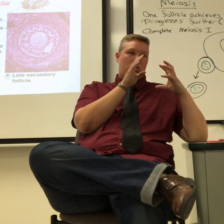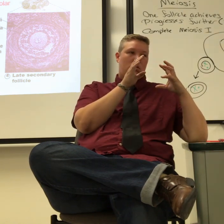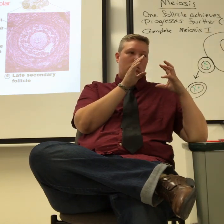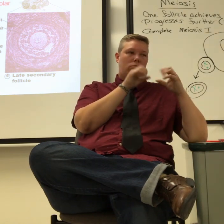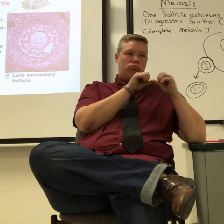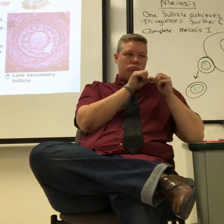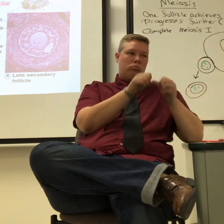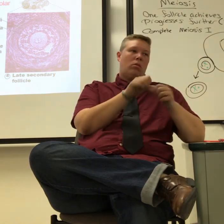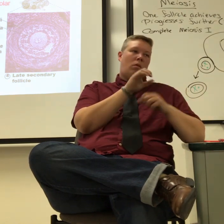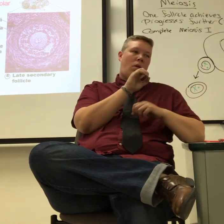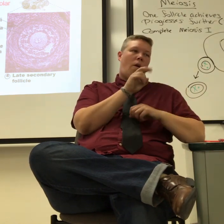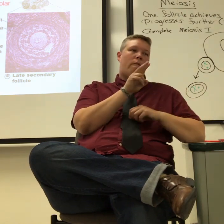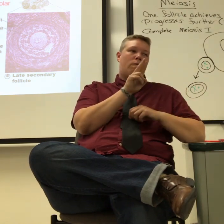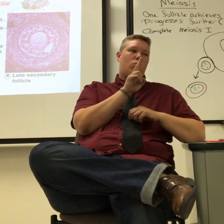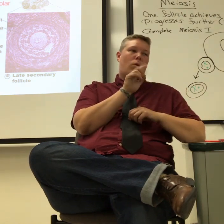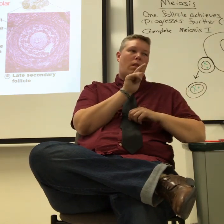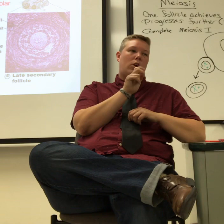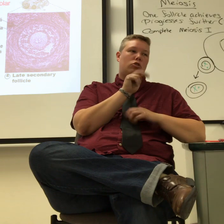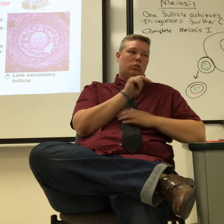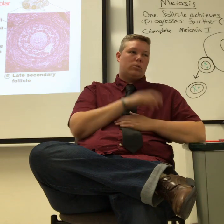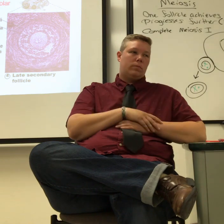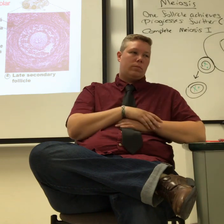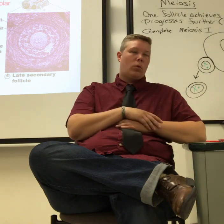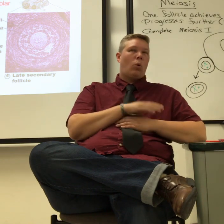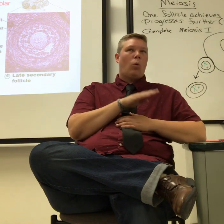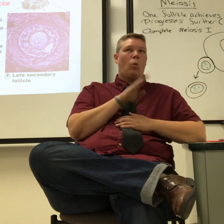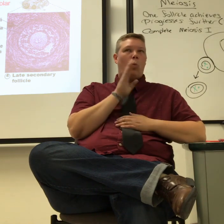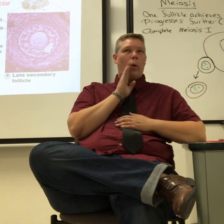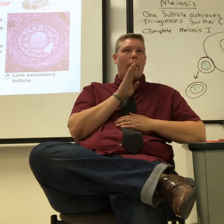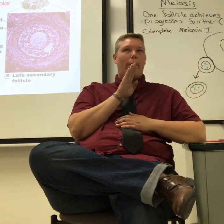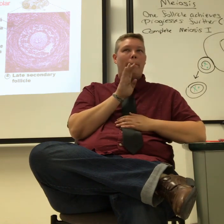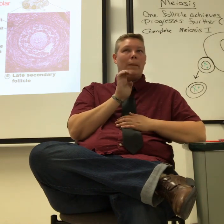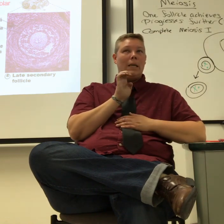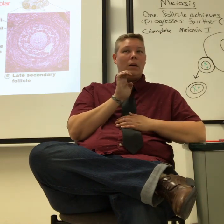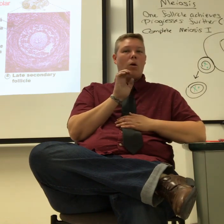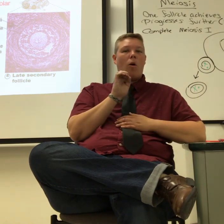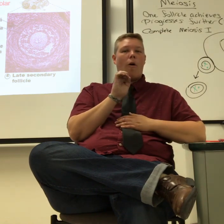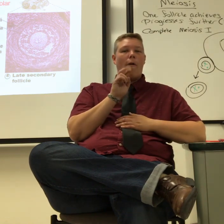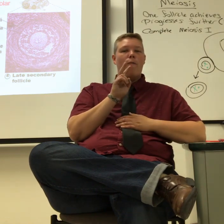undergo ovulation. It will be ovulated.